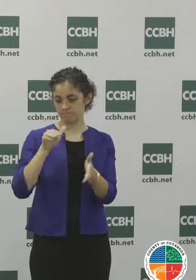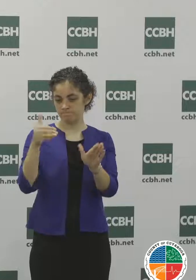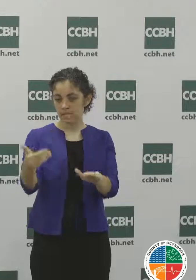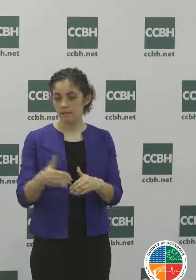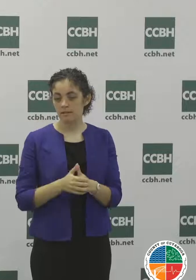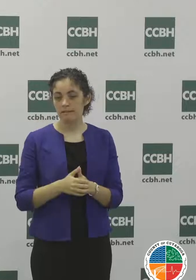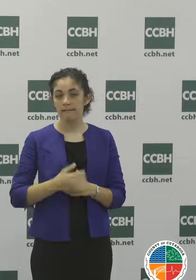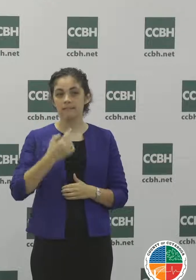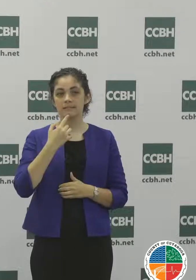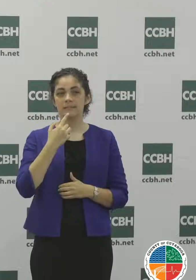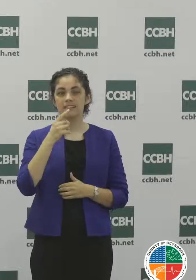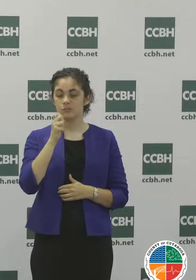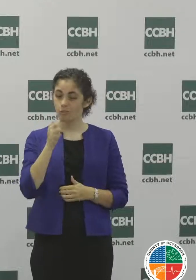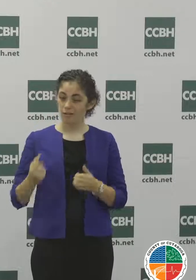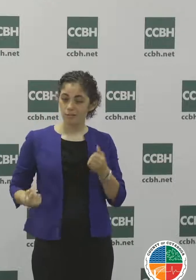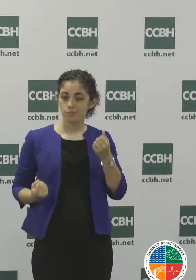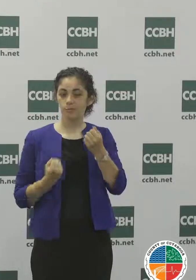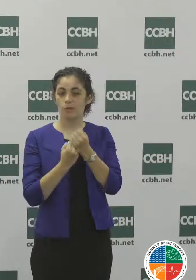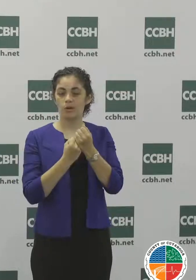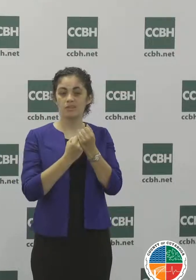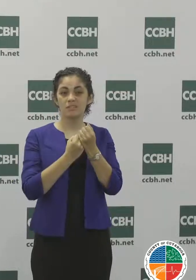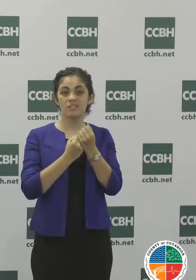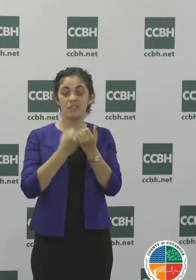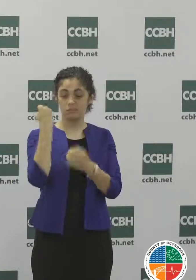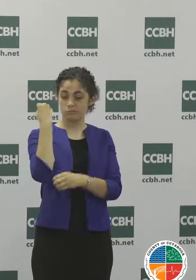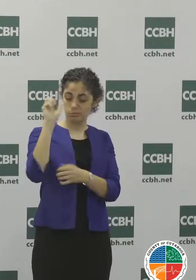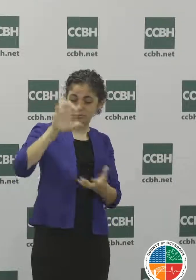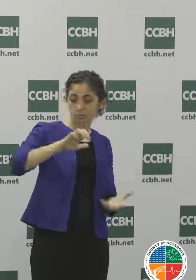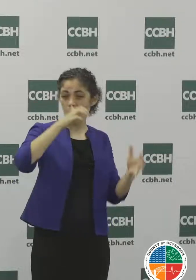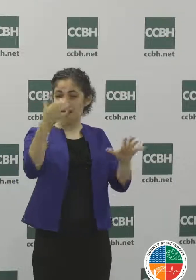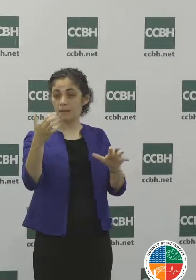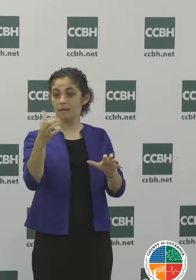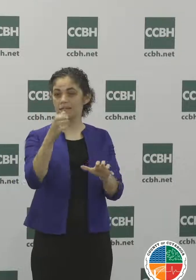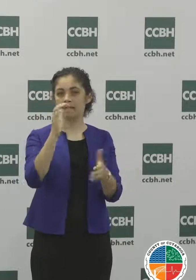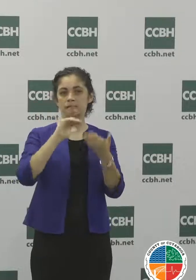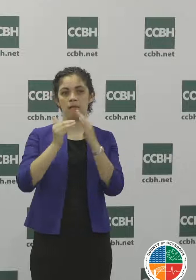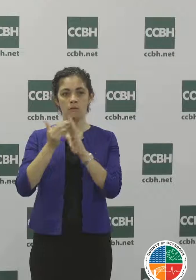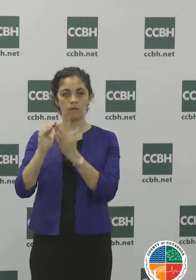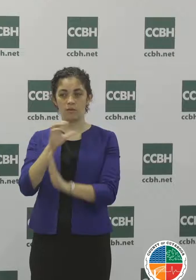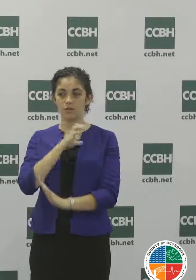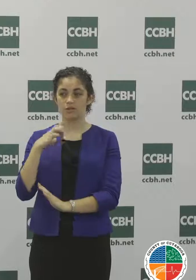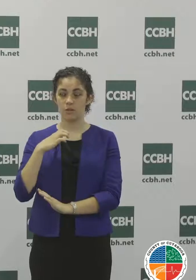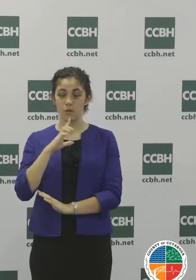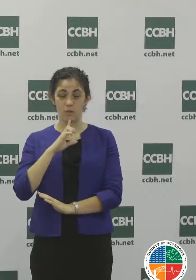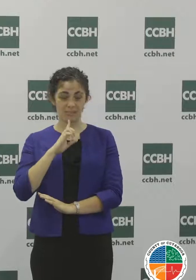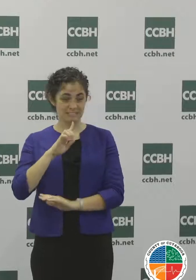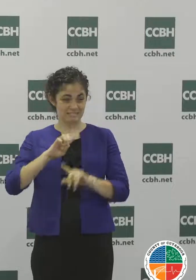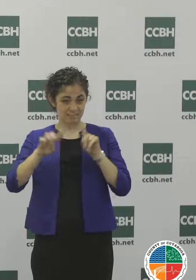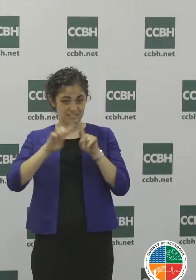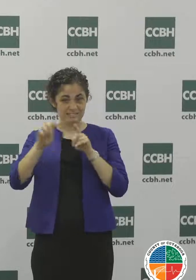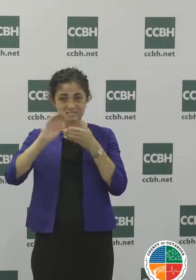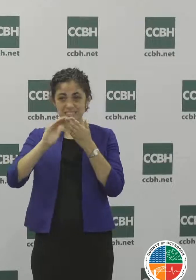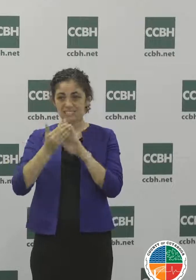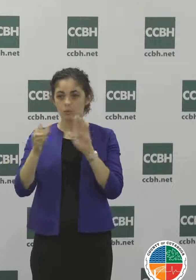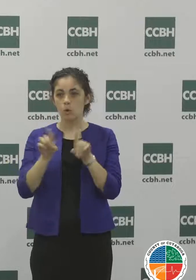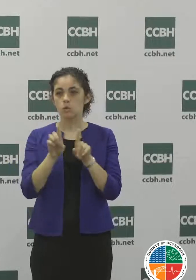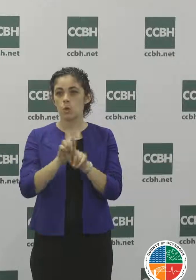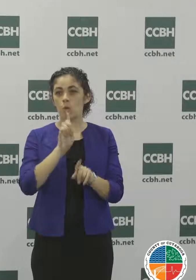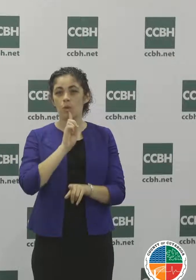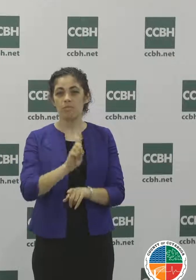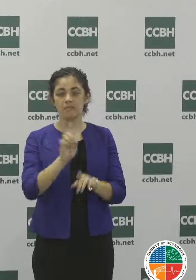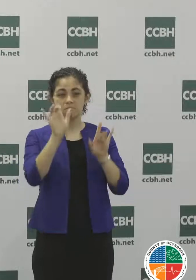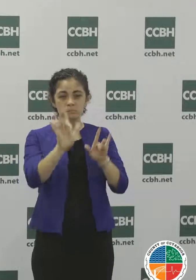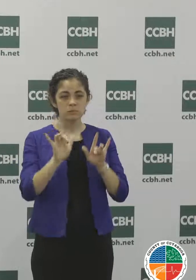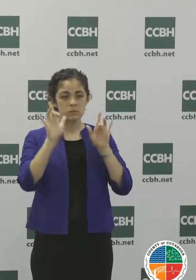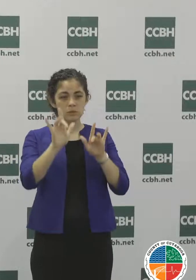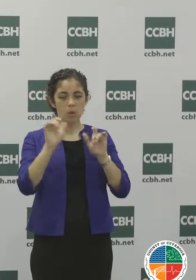that while I don't support the destruction that's ravaged our downtown and ravaged other cities, I completely